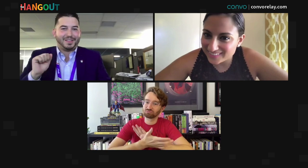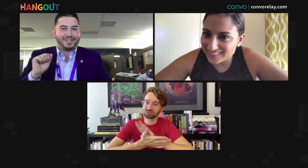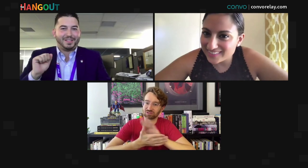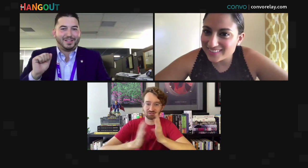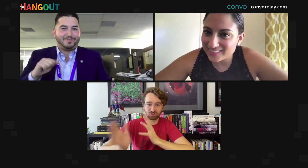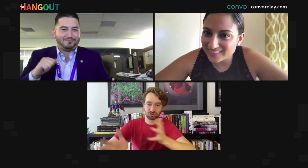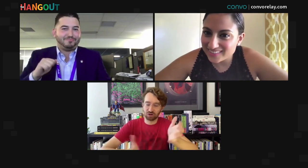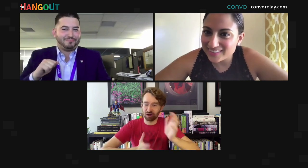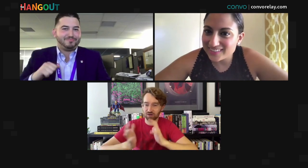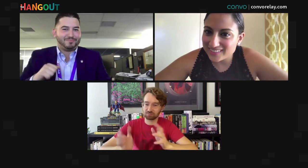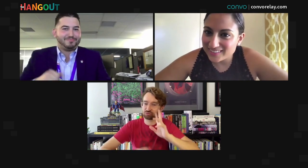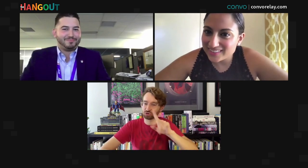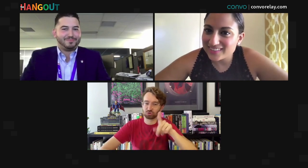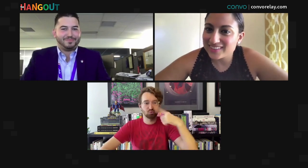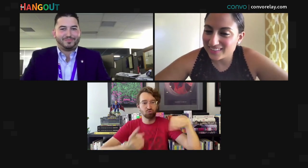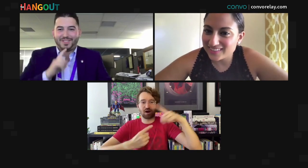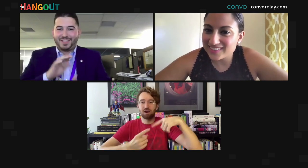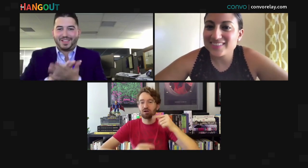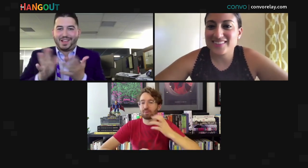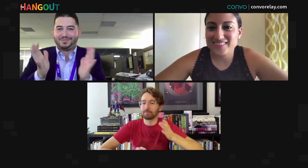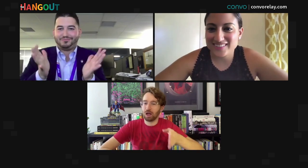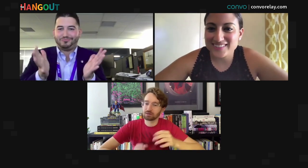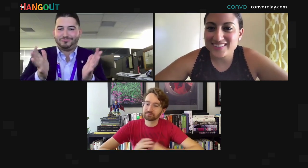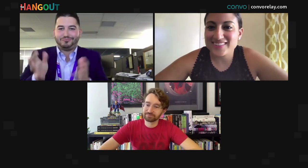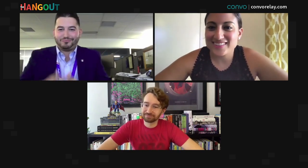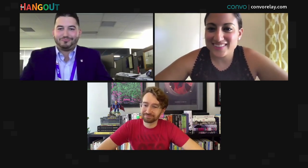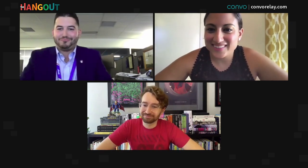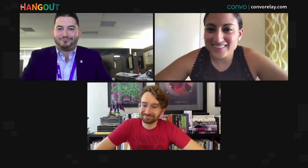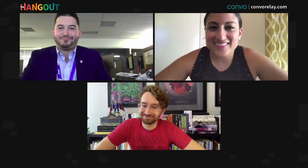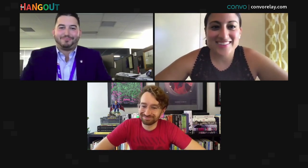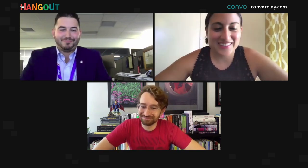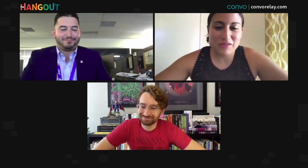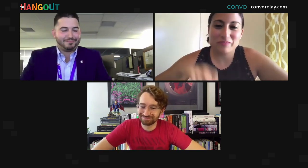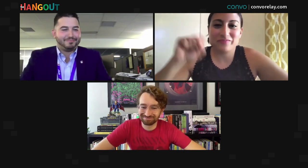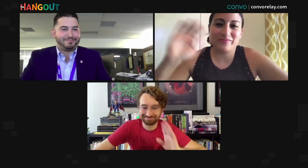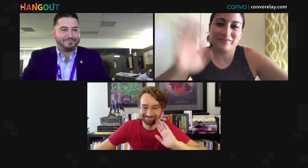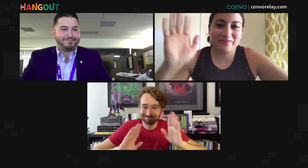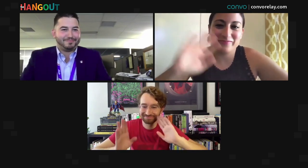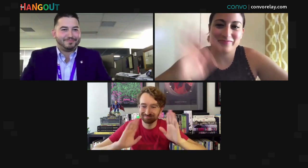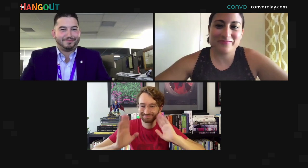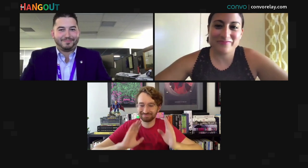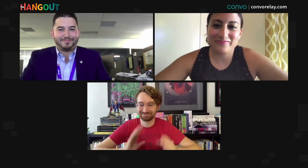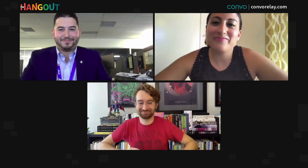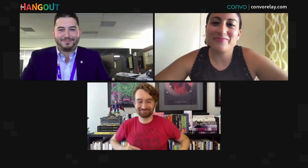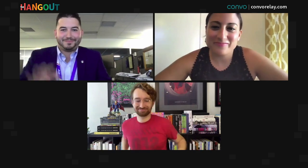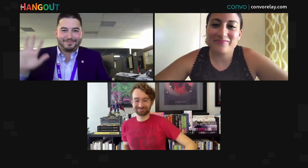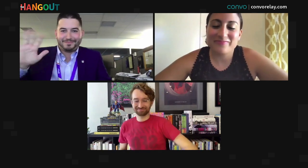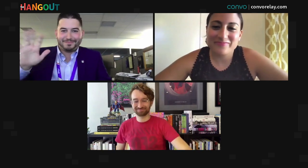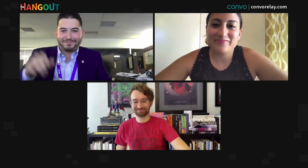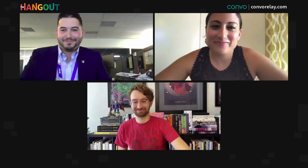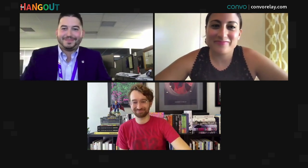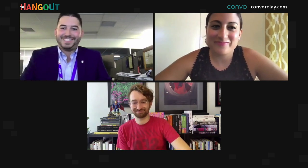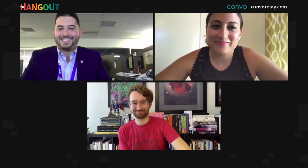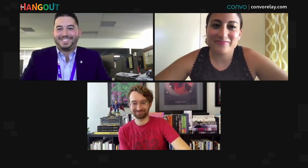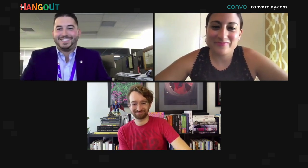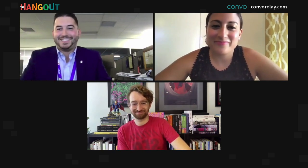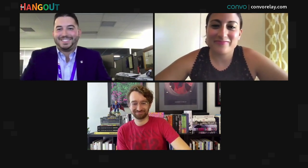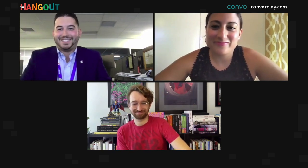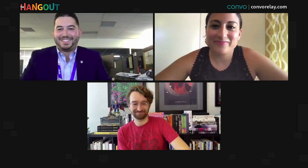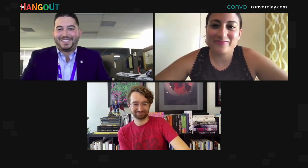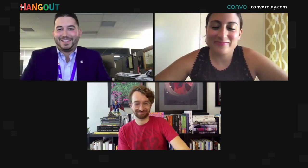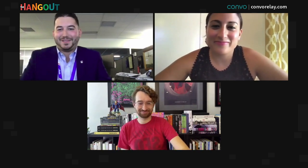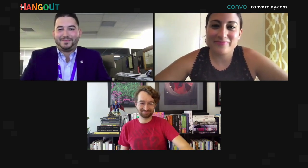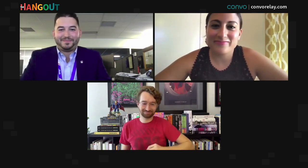speaking. It looks like we're wrapping up for tonight. This was such a wonderful chat, and I'll see y'all on the block. Take care. Bye.